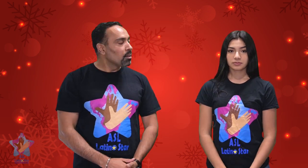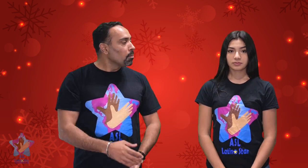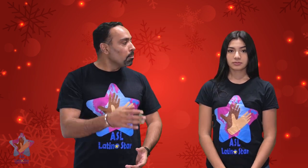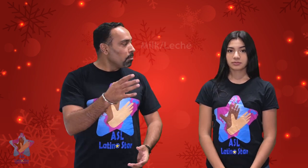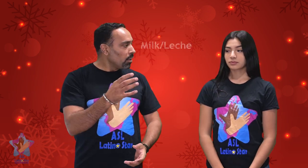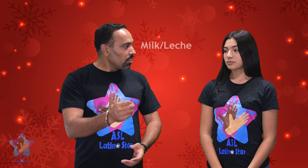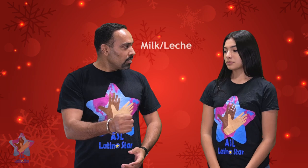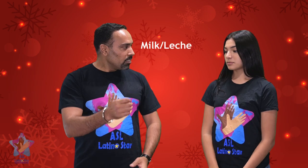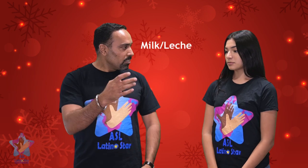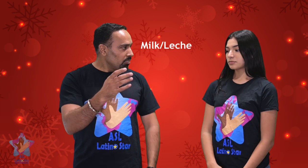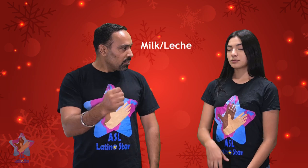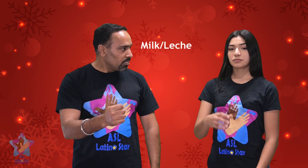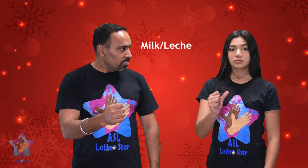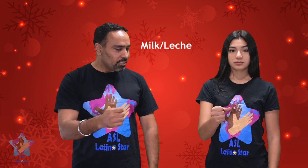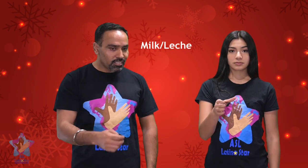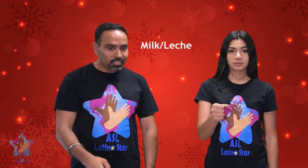Milk. Leche.